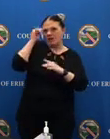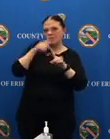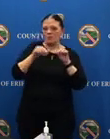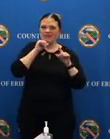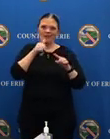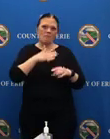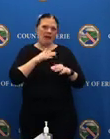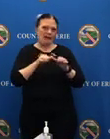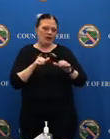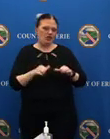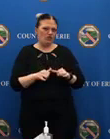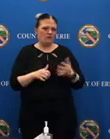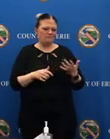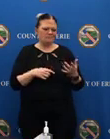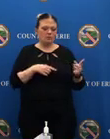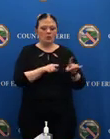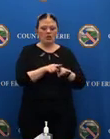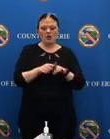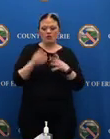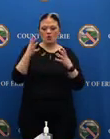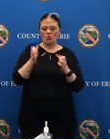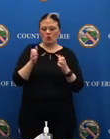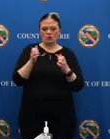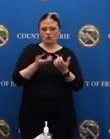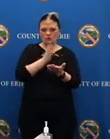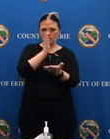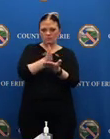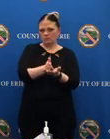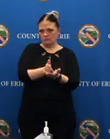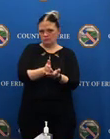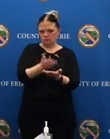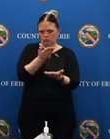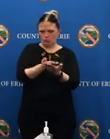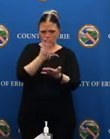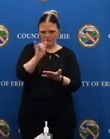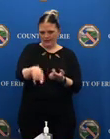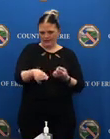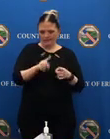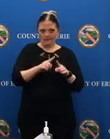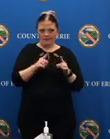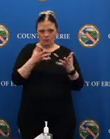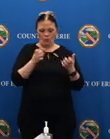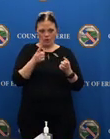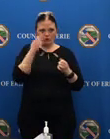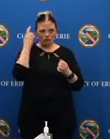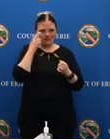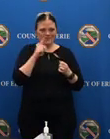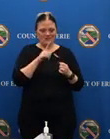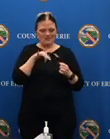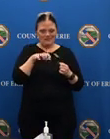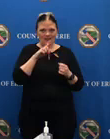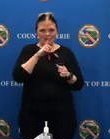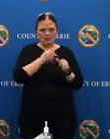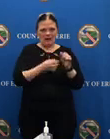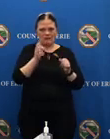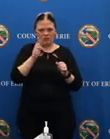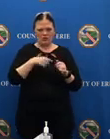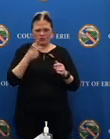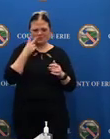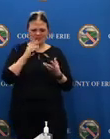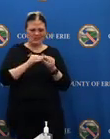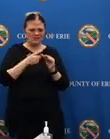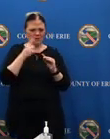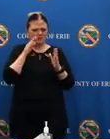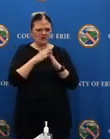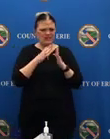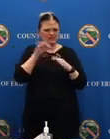my area. And we also wanted to dispel that, but we also wanted people to realize it is everywhere, and maybe they don't have. You see the number for the city